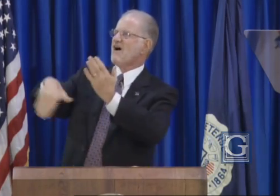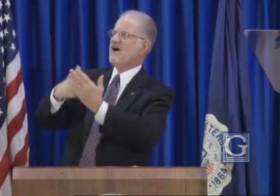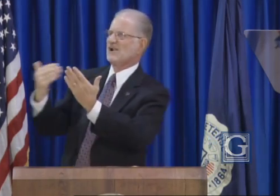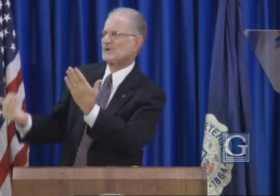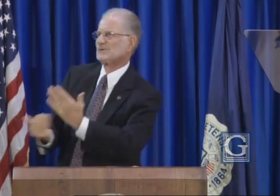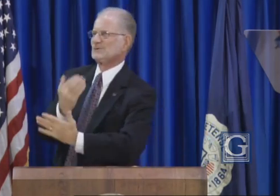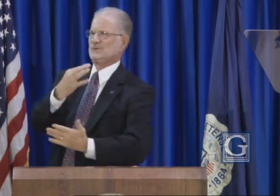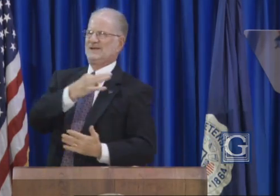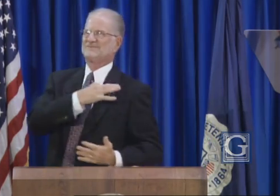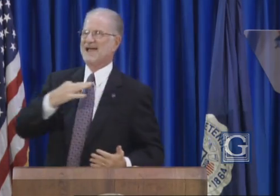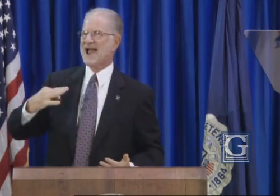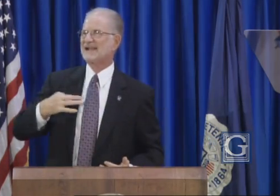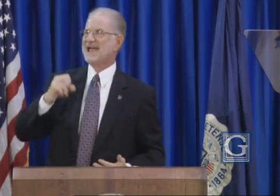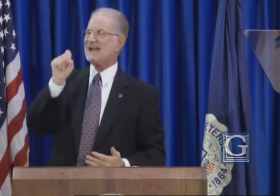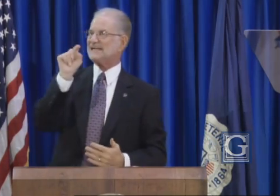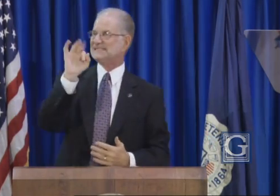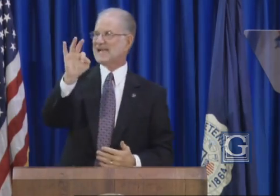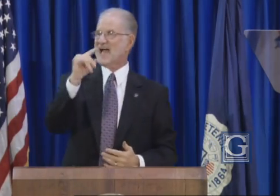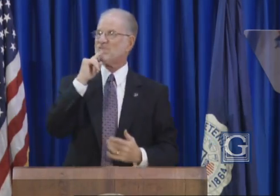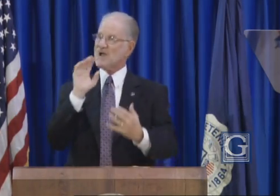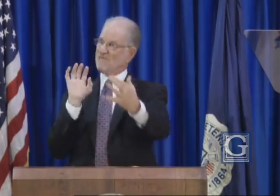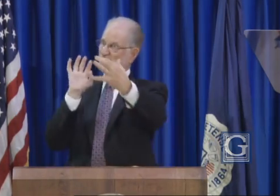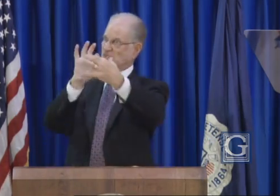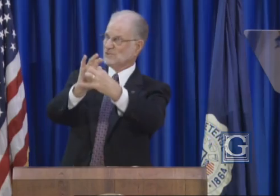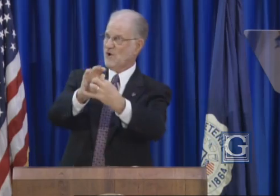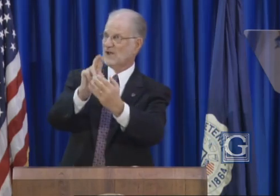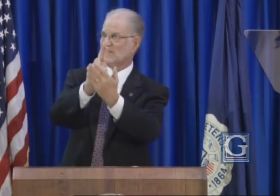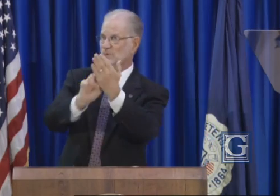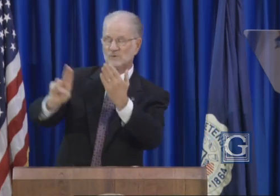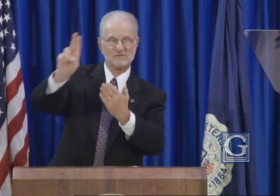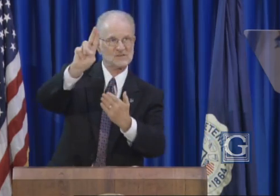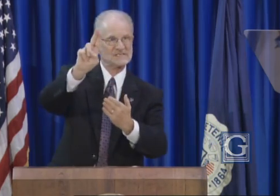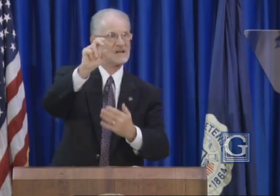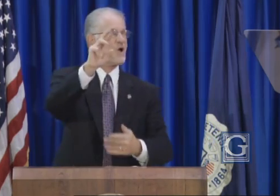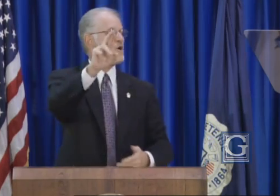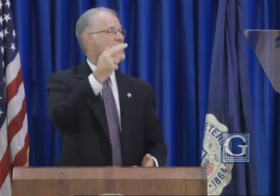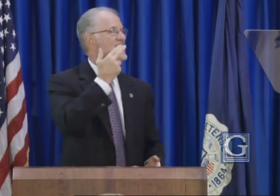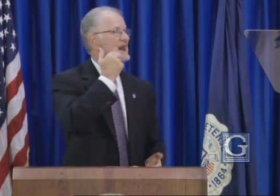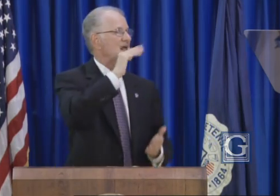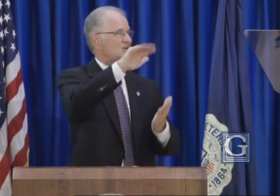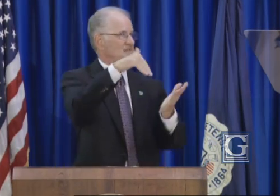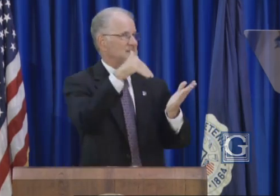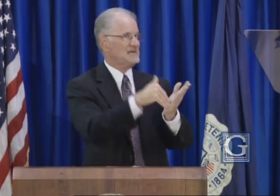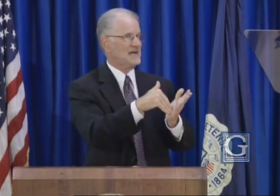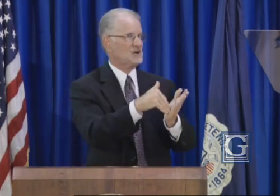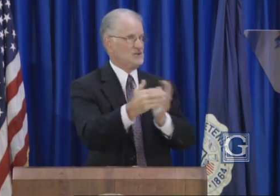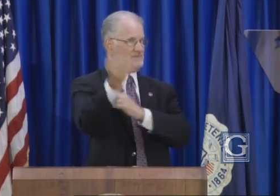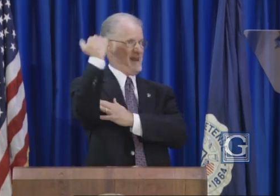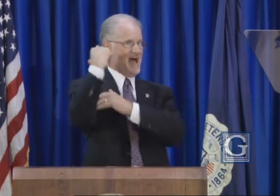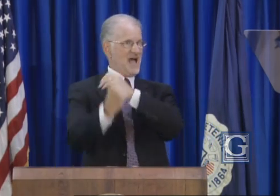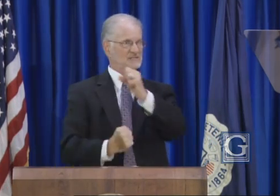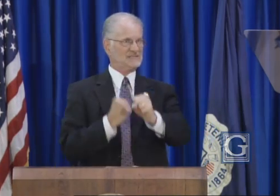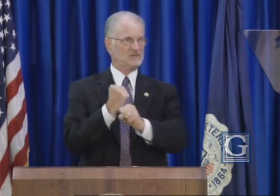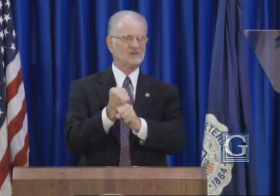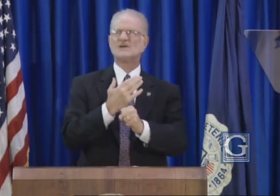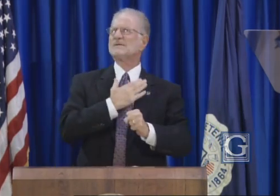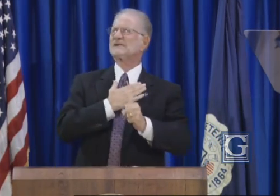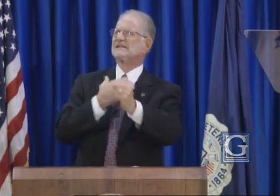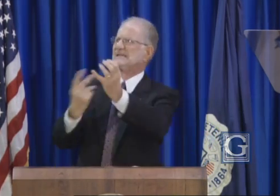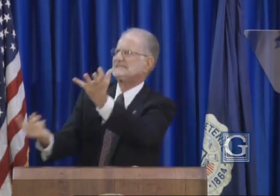I'll save you from that embarrassment. And instead, I would like all new faculty and staff who have joined the university or the Clare Center